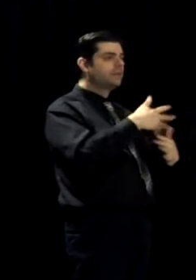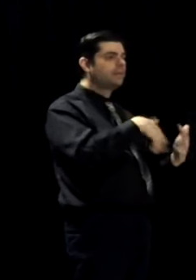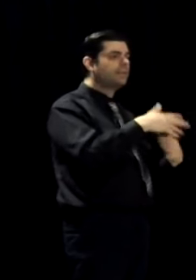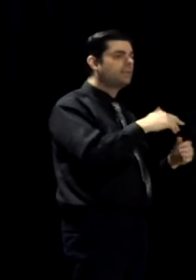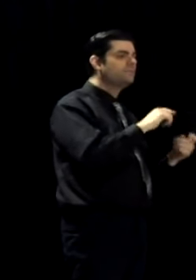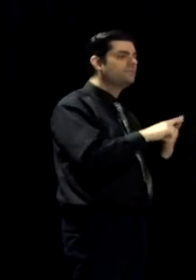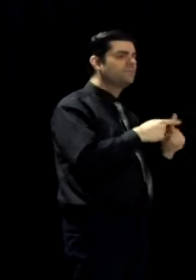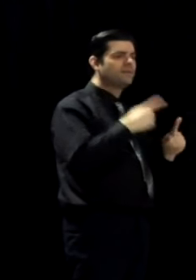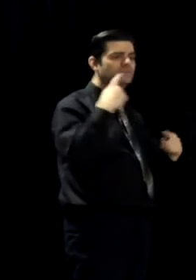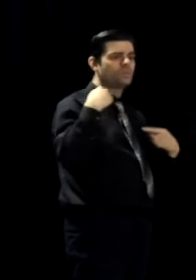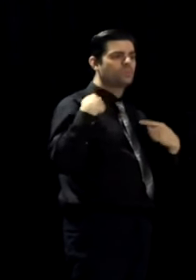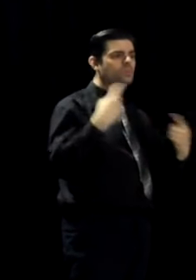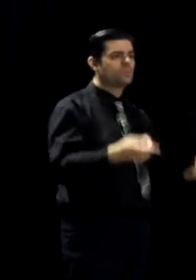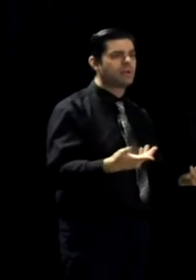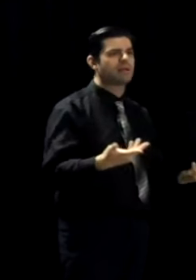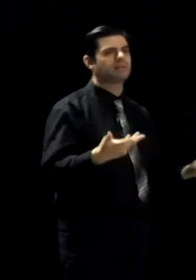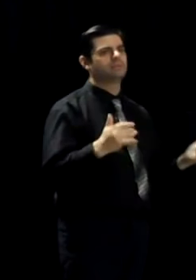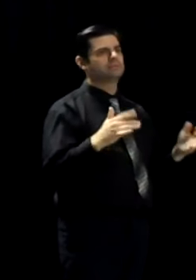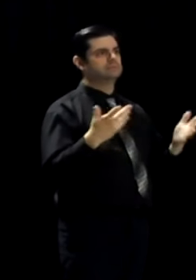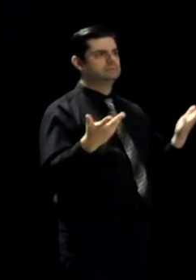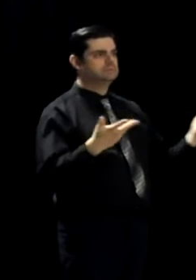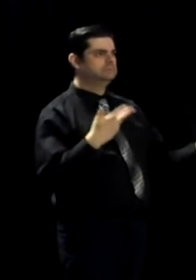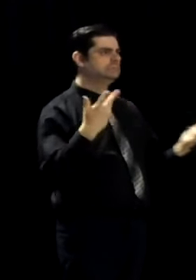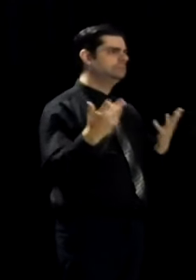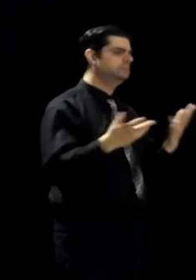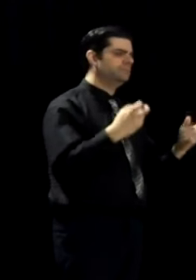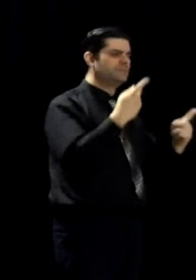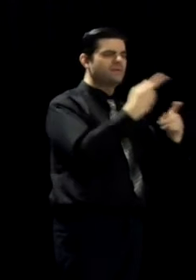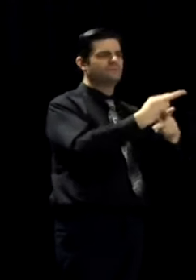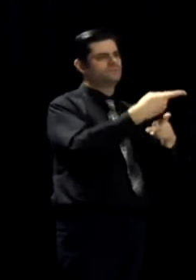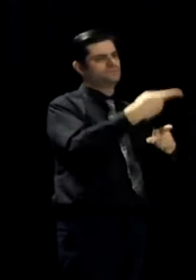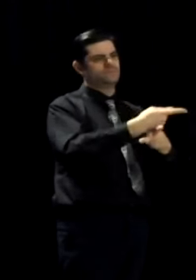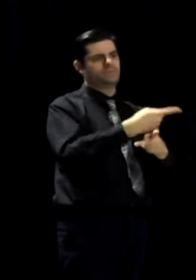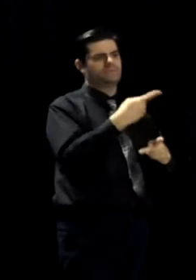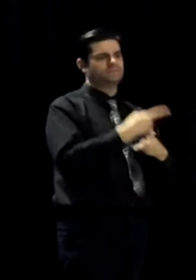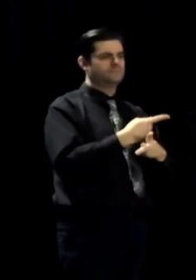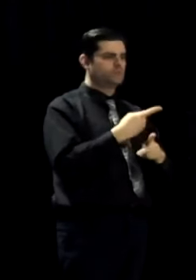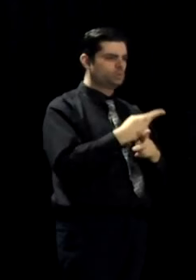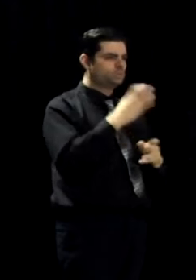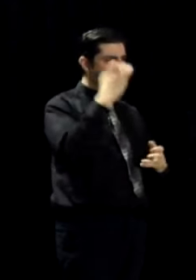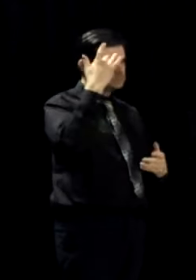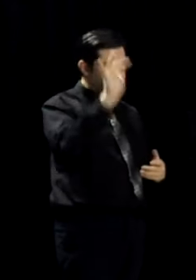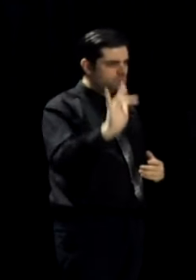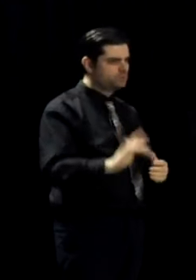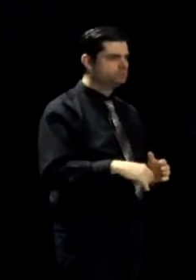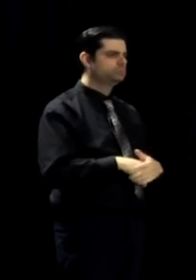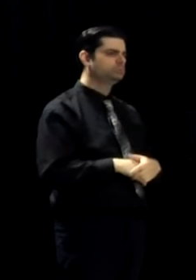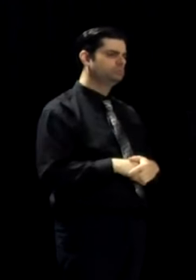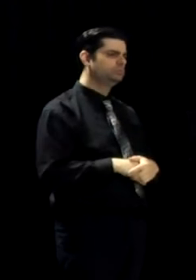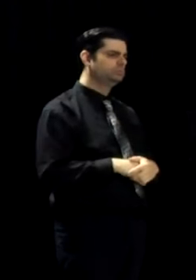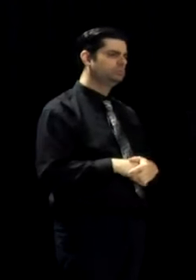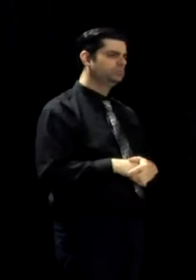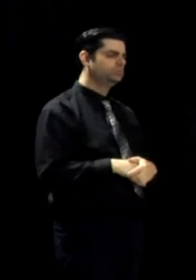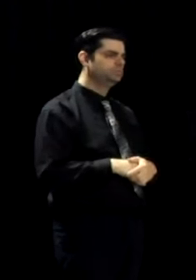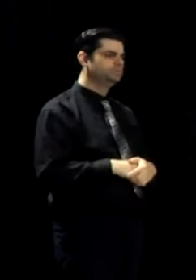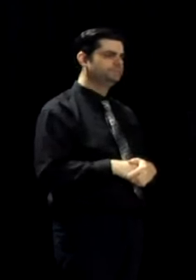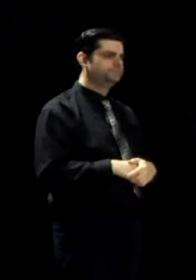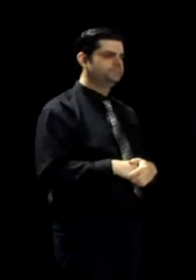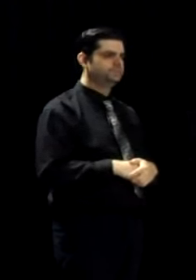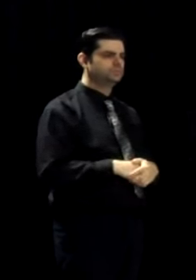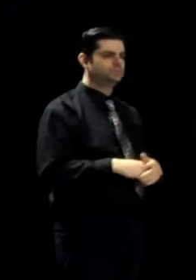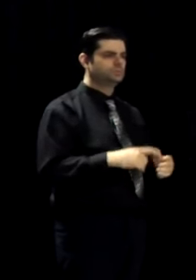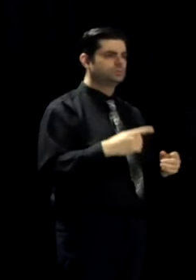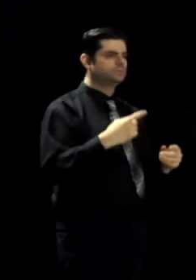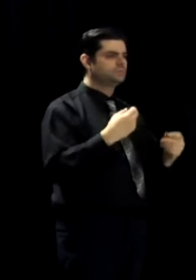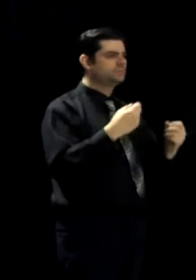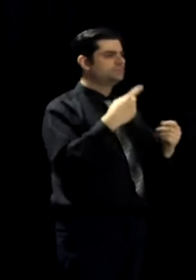we're just going to have to figure out to live with this virus and be smart and really look out for each other, because